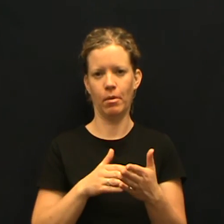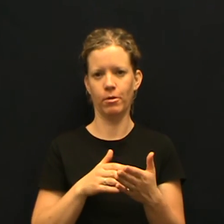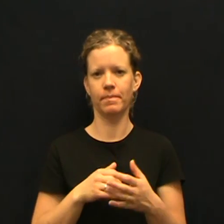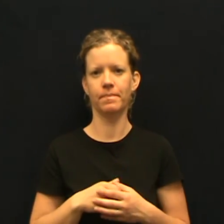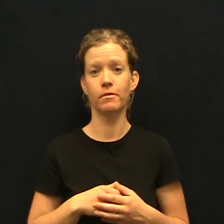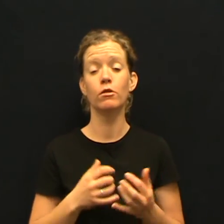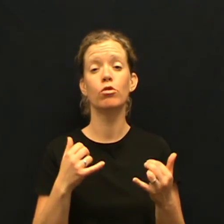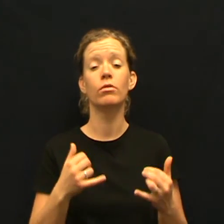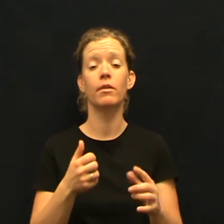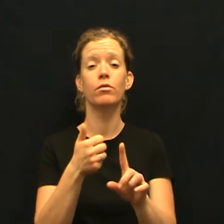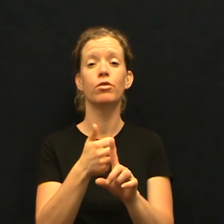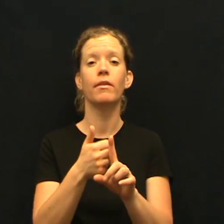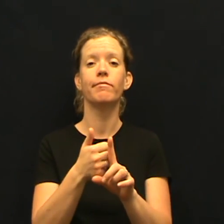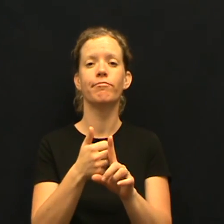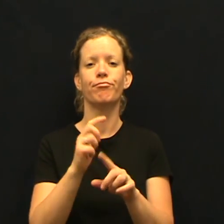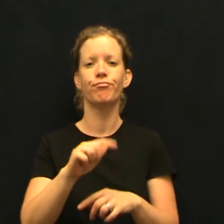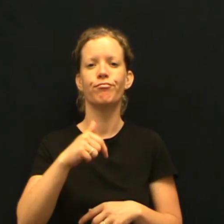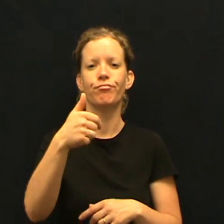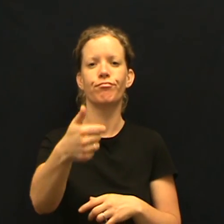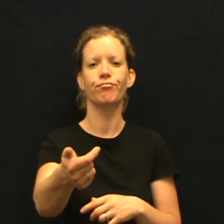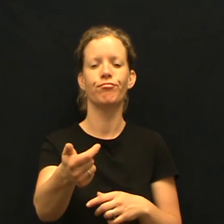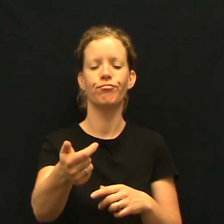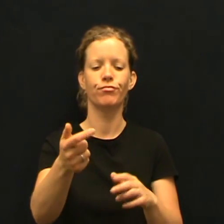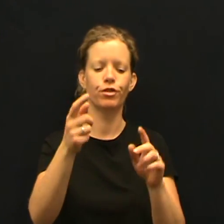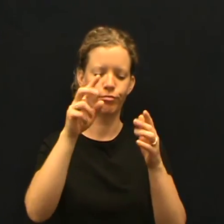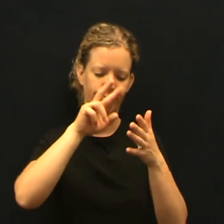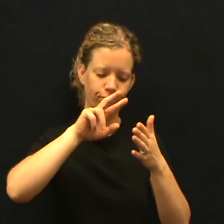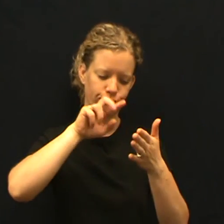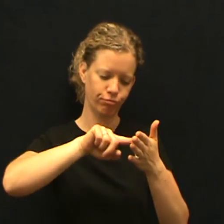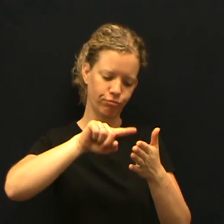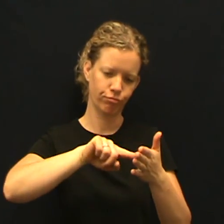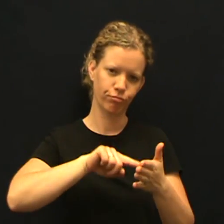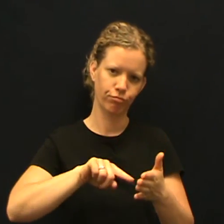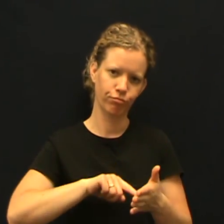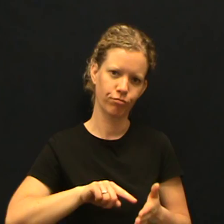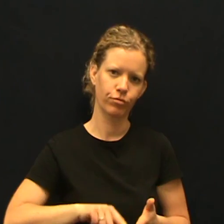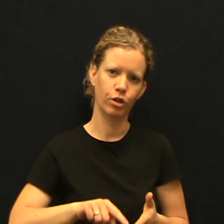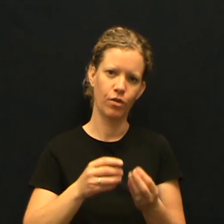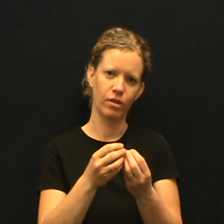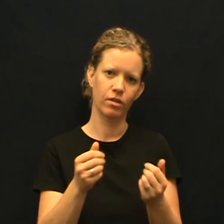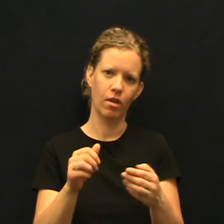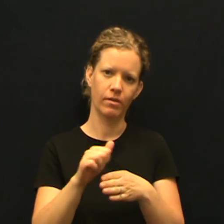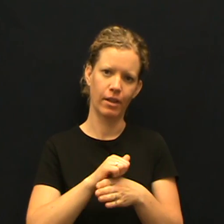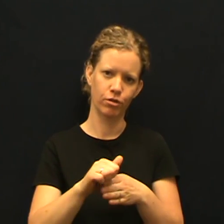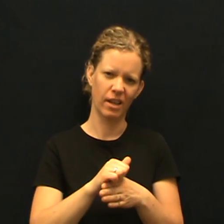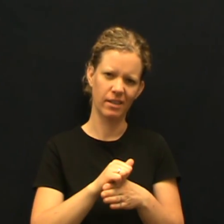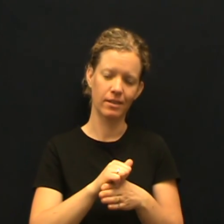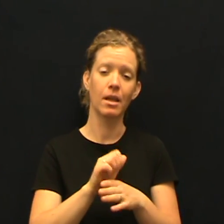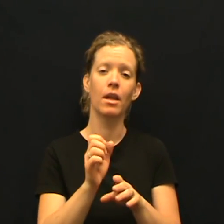ahead and look at some of the solved exercises and make sure that you understand the concepts that